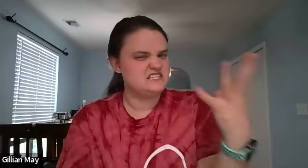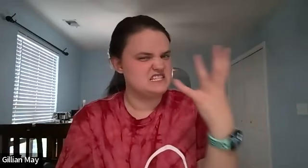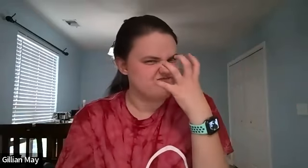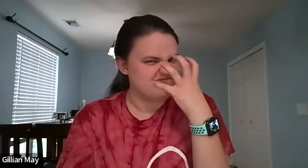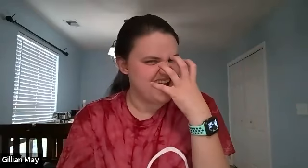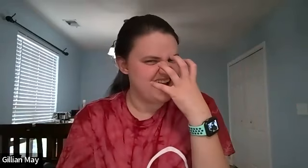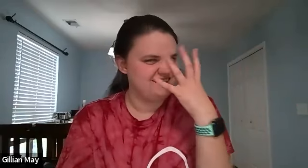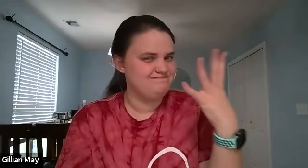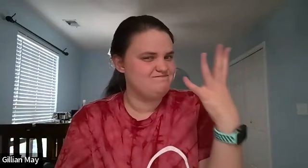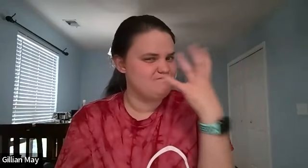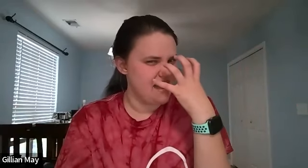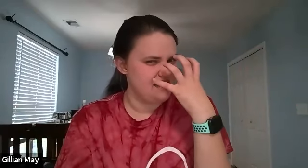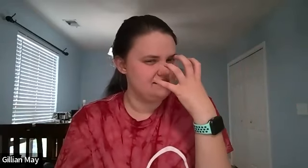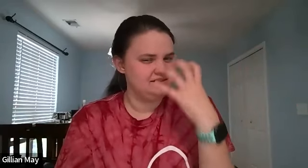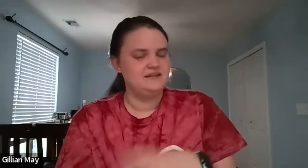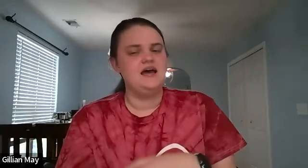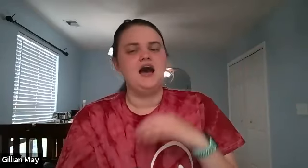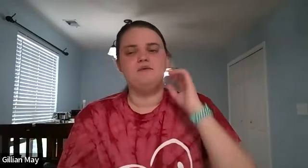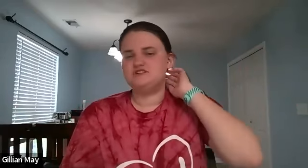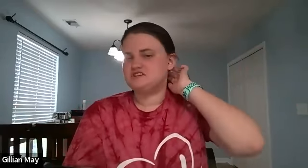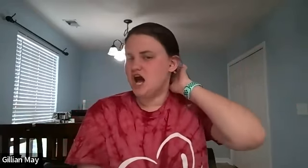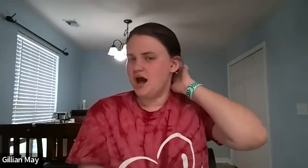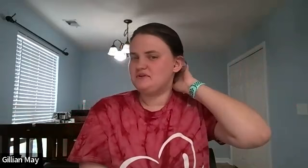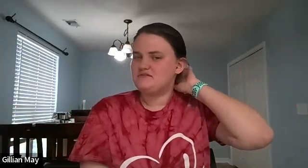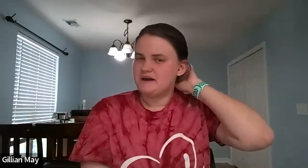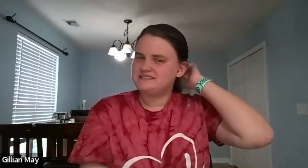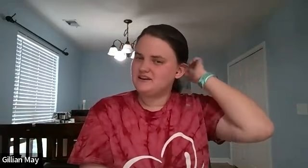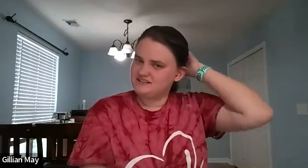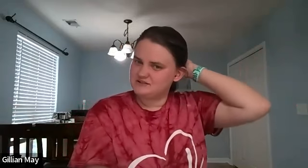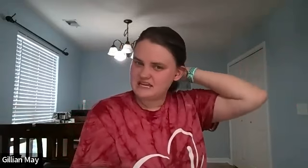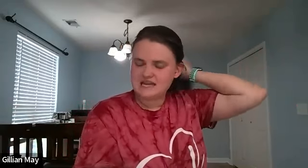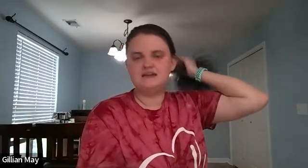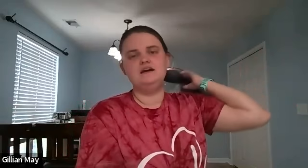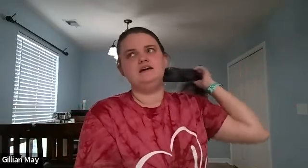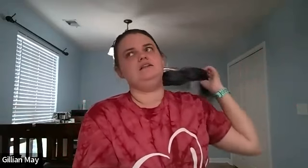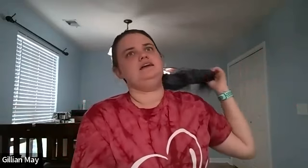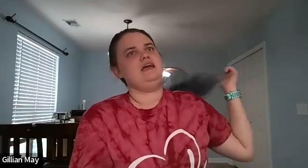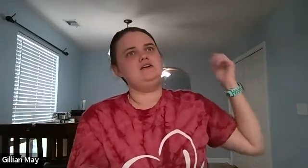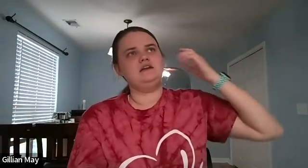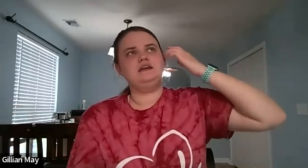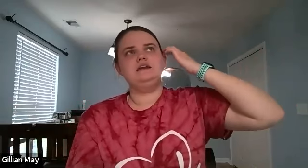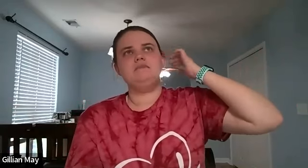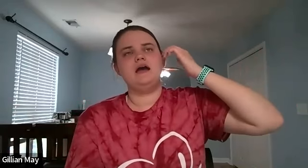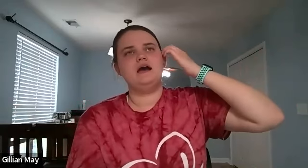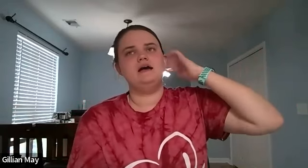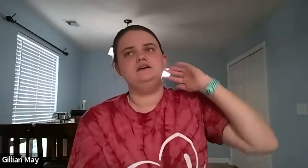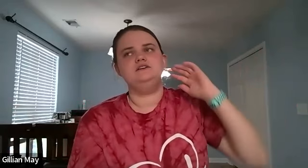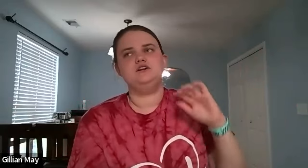fisting, mad, mad. There's a couple of ways to also say like angry, mad, you know,